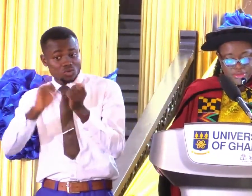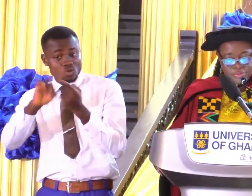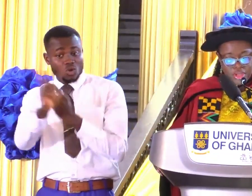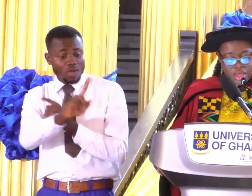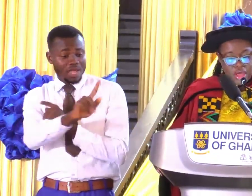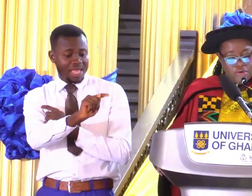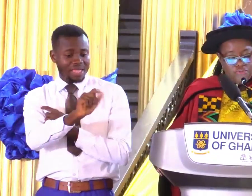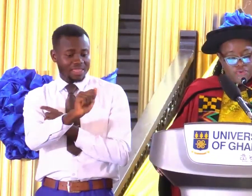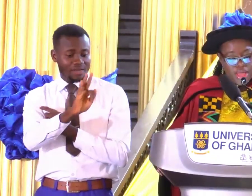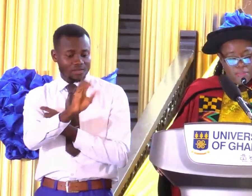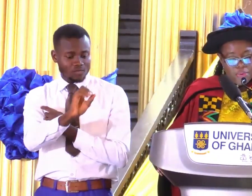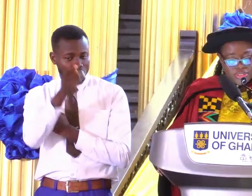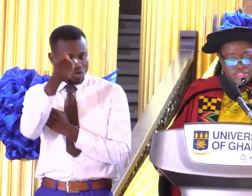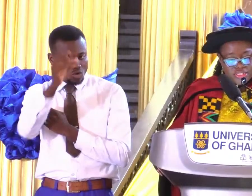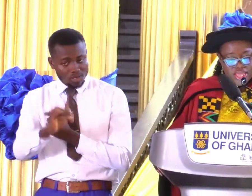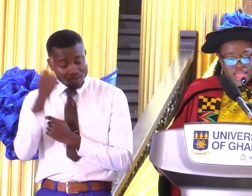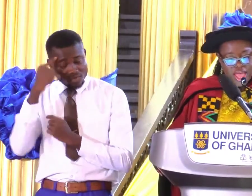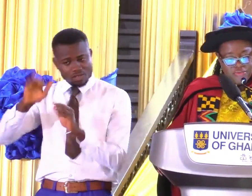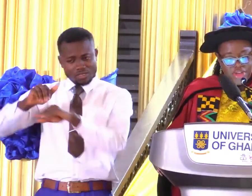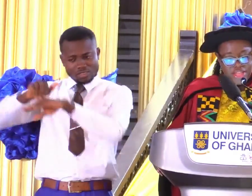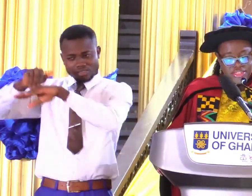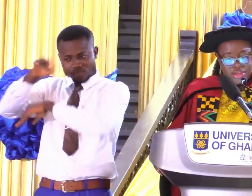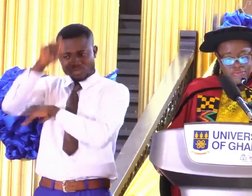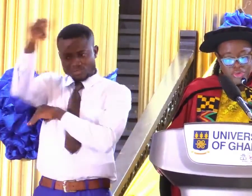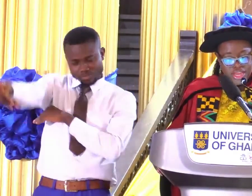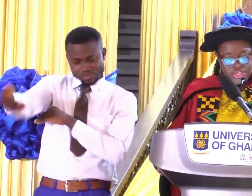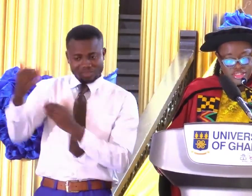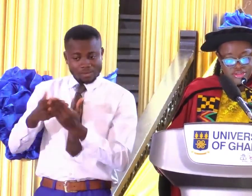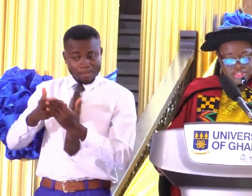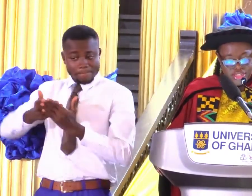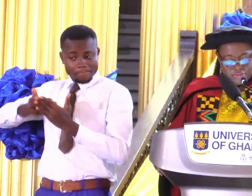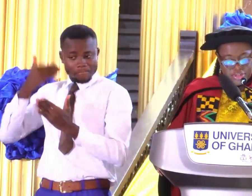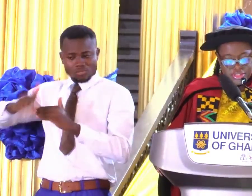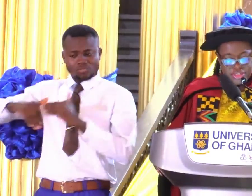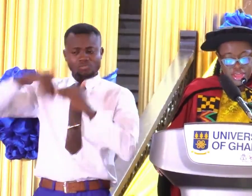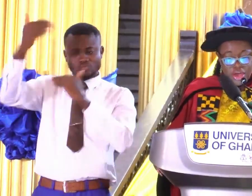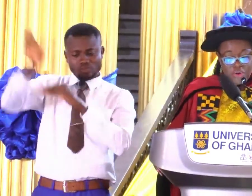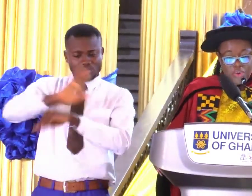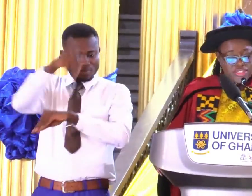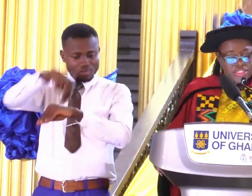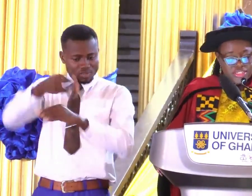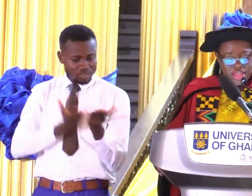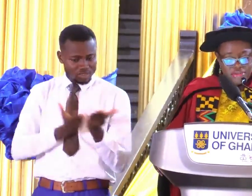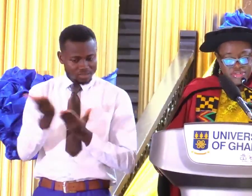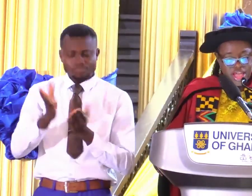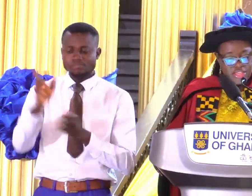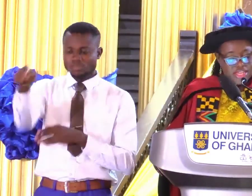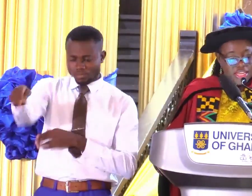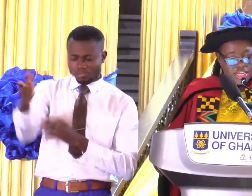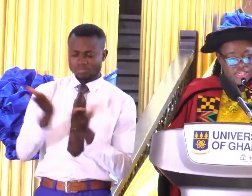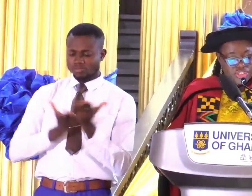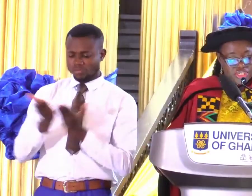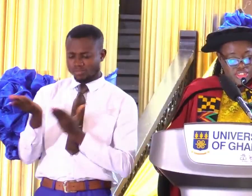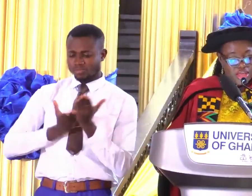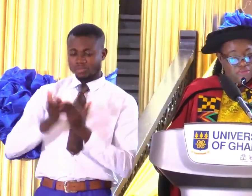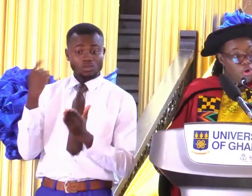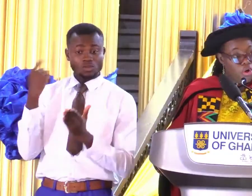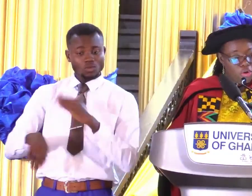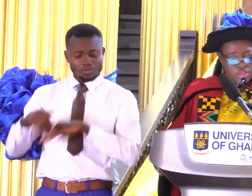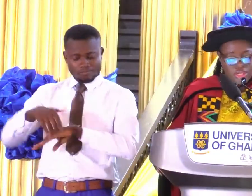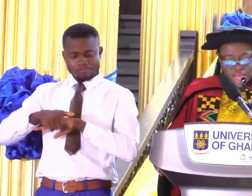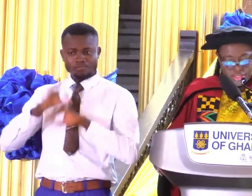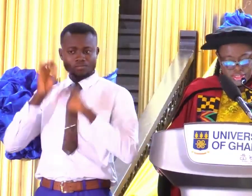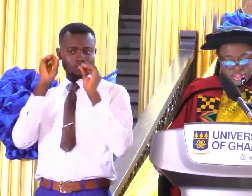Kumasi, for her post-advanced level national service, where she served as an English teacher for